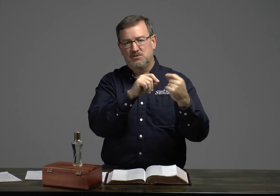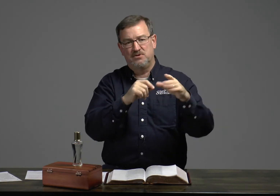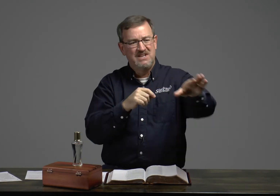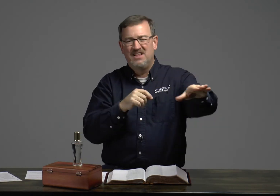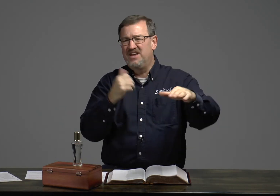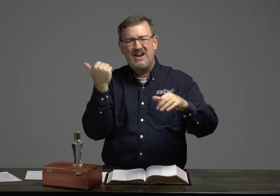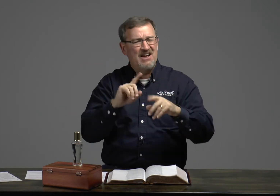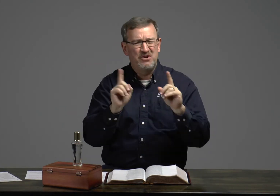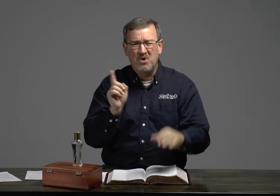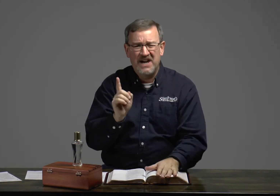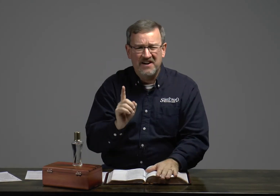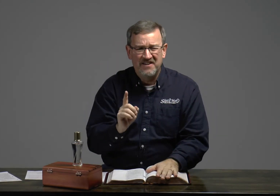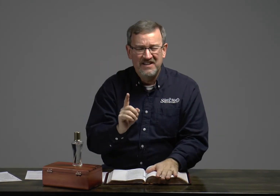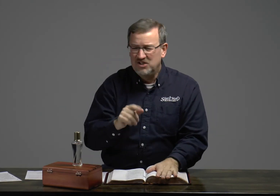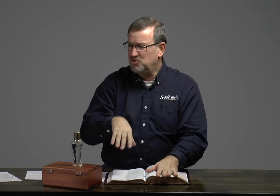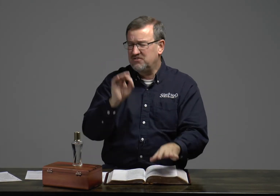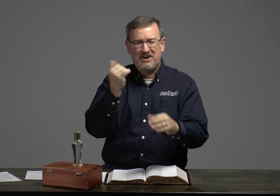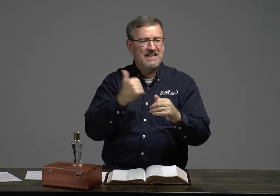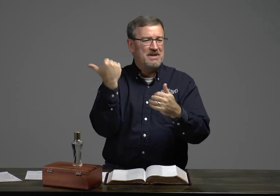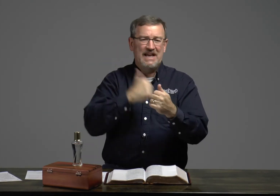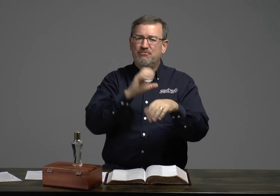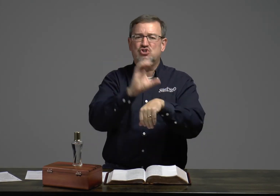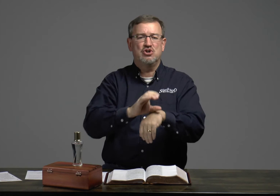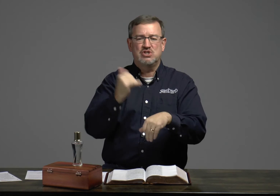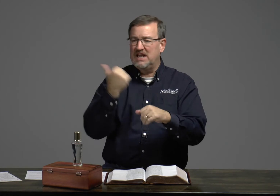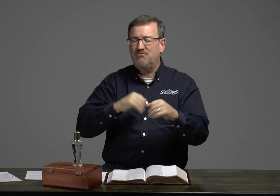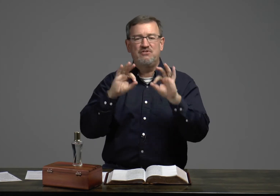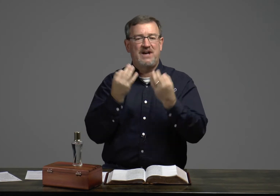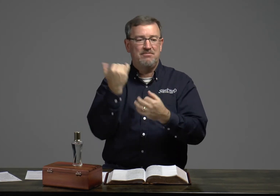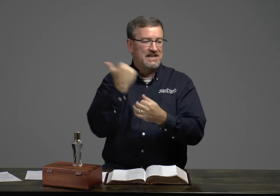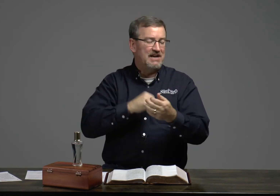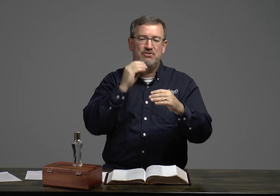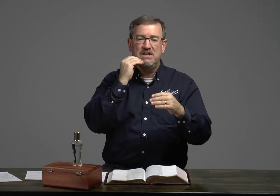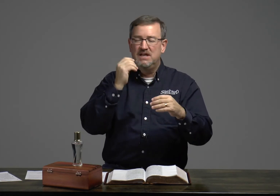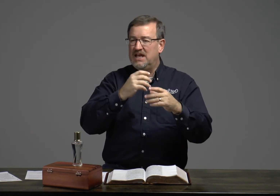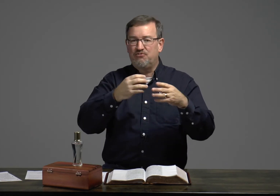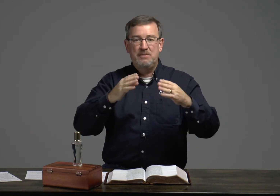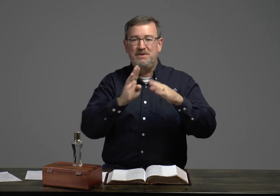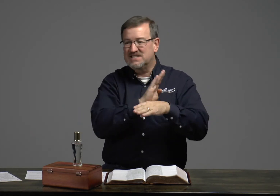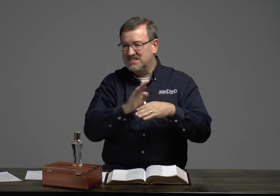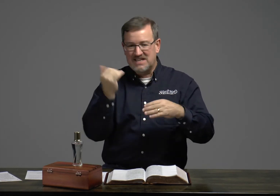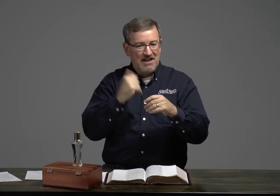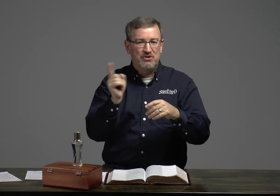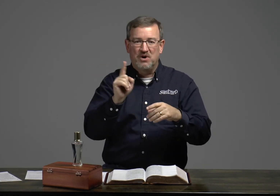gossiper. They're everywhere. You can find them in every church, in every family, in every business. Everywhere